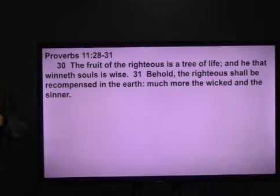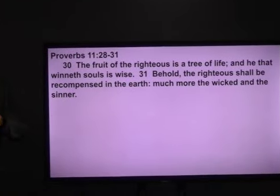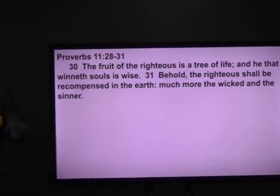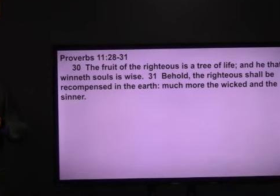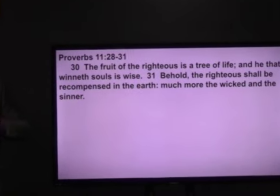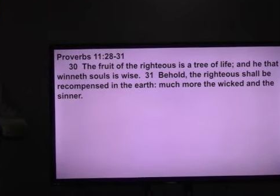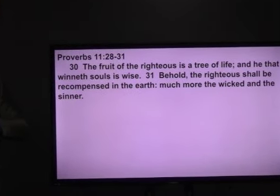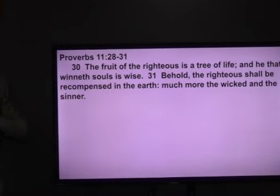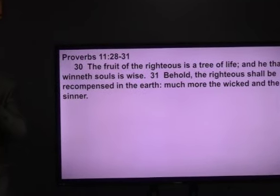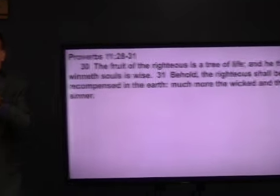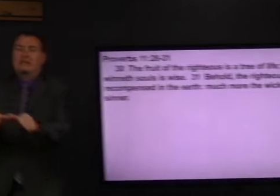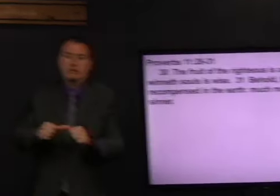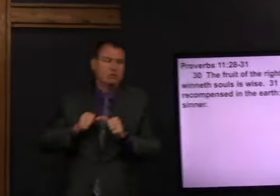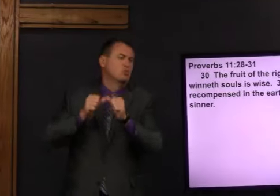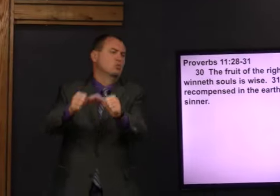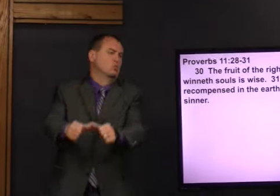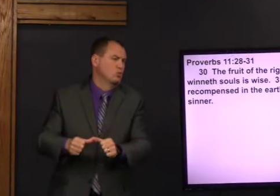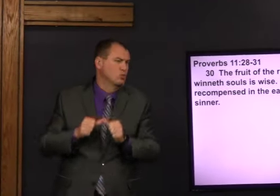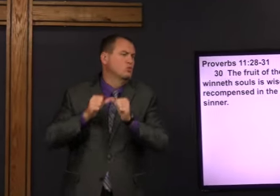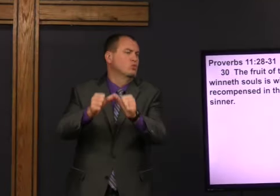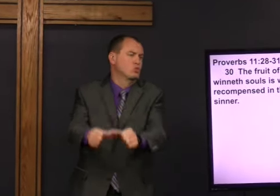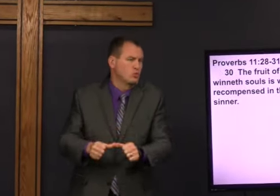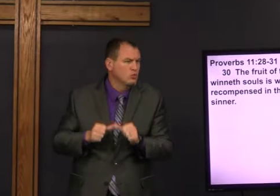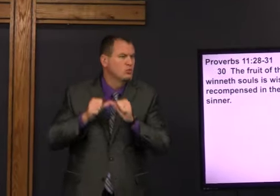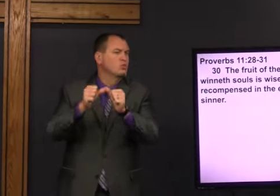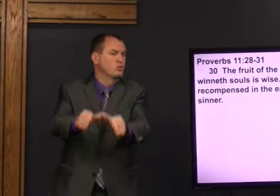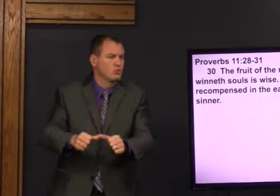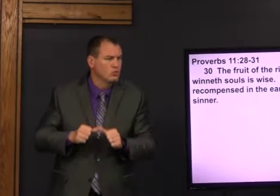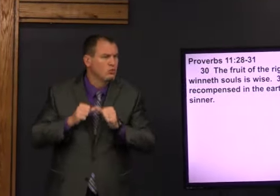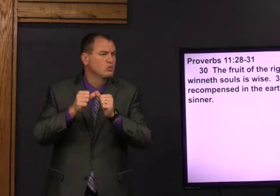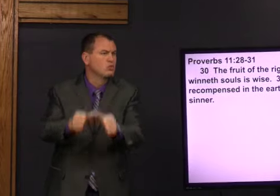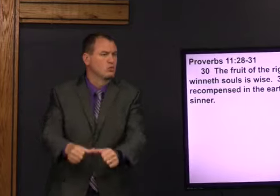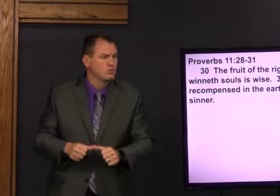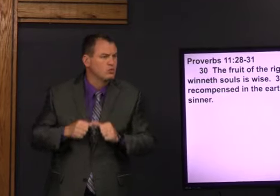a tree of life. A tree that goes on.